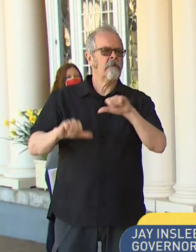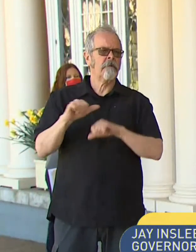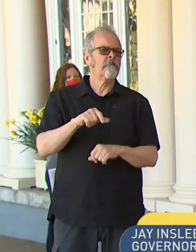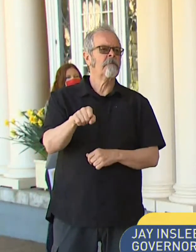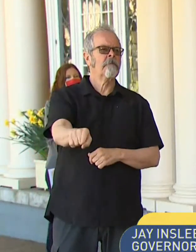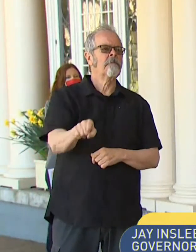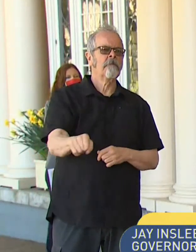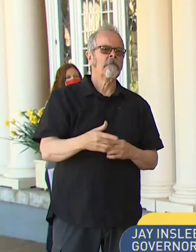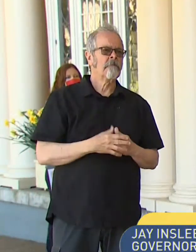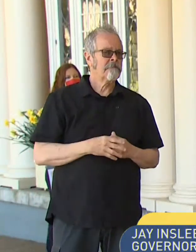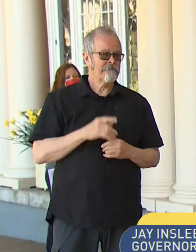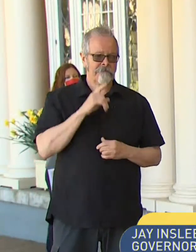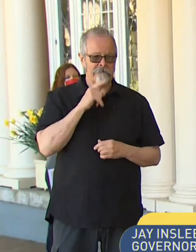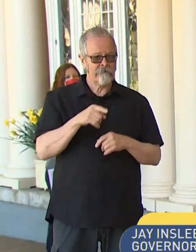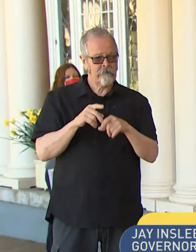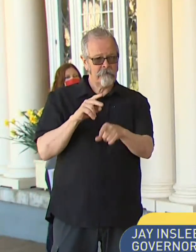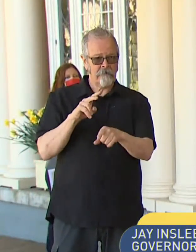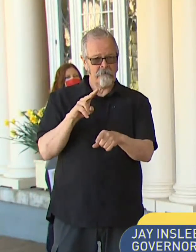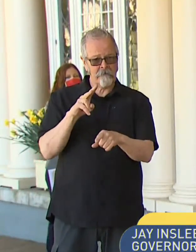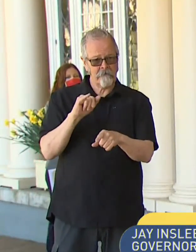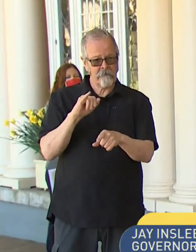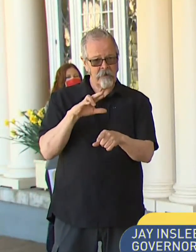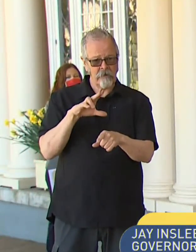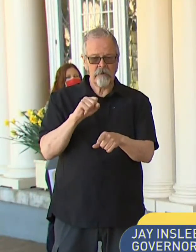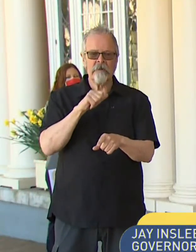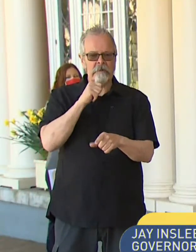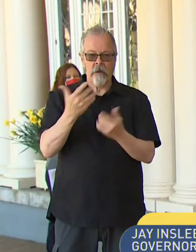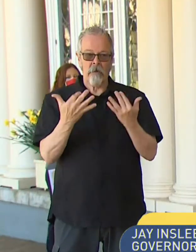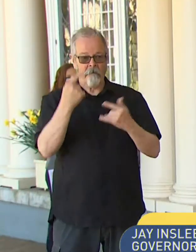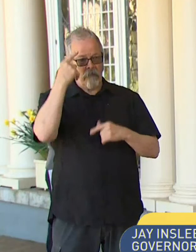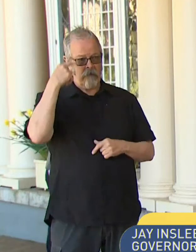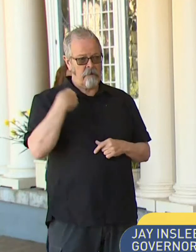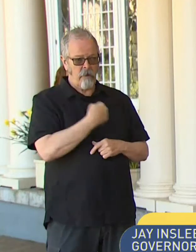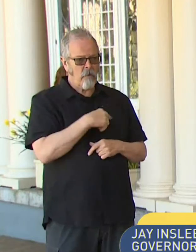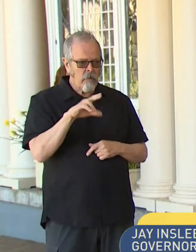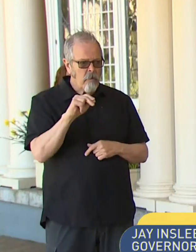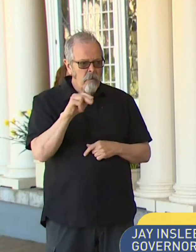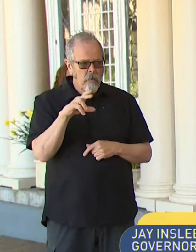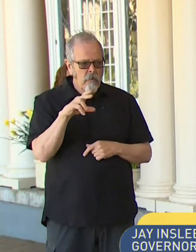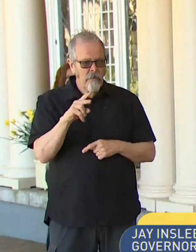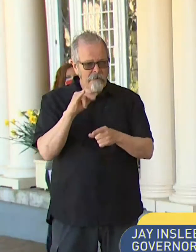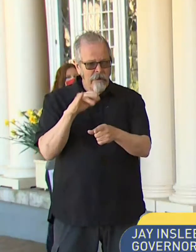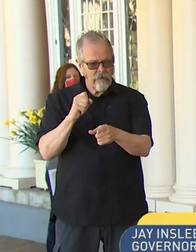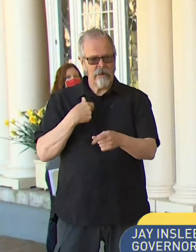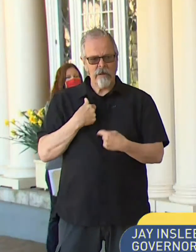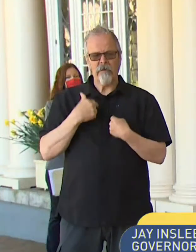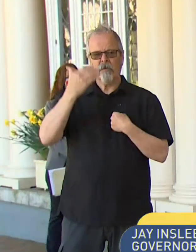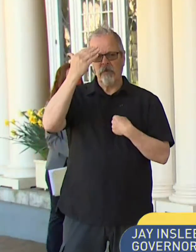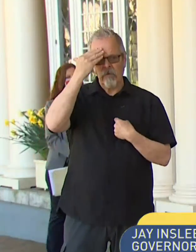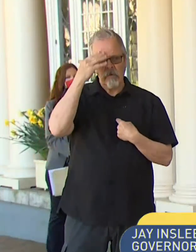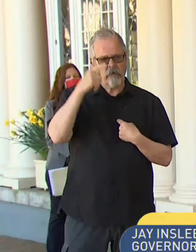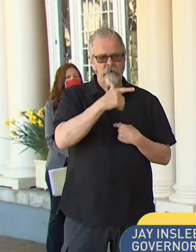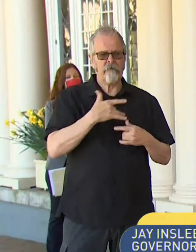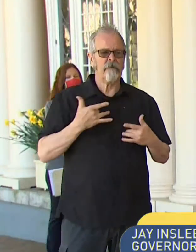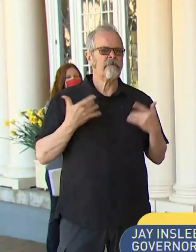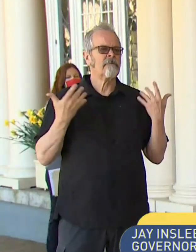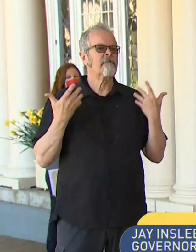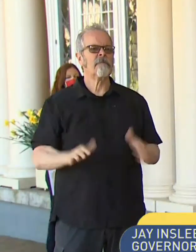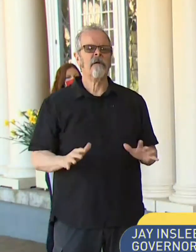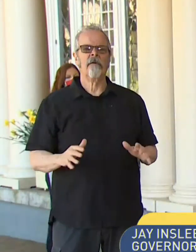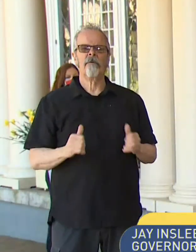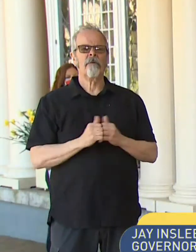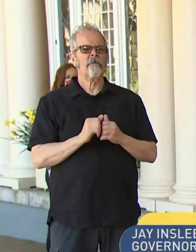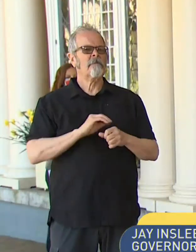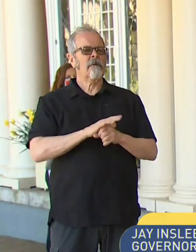that the virus is not waiting for us. I know we feel like we're done with the virus, but the virus is not done with